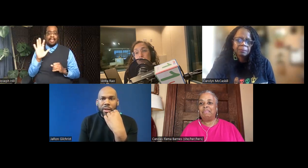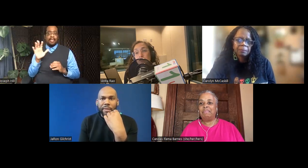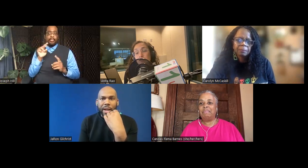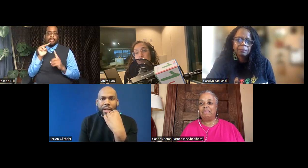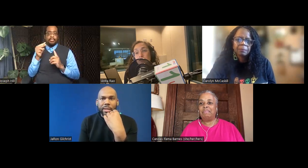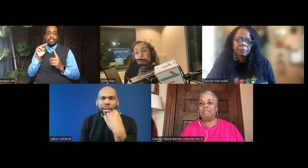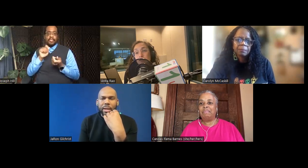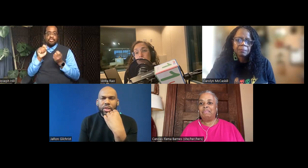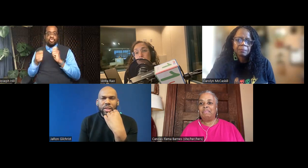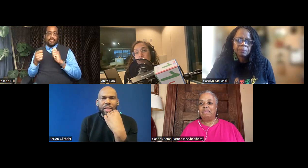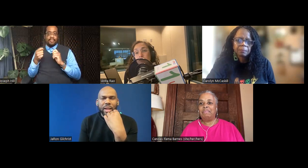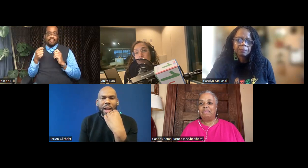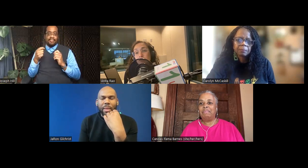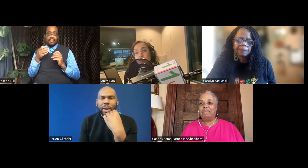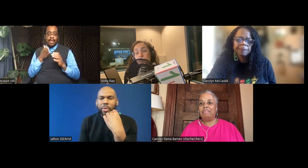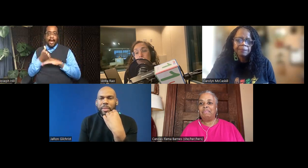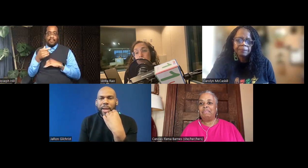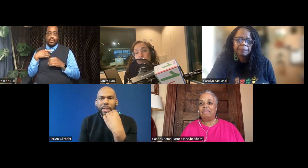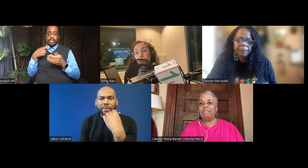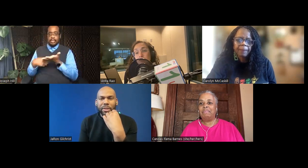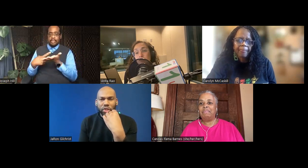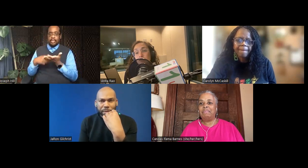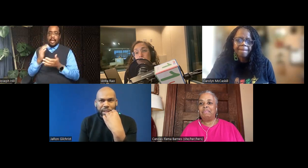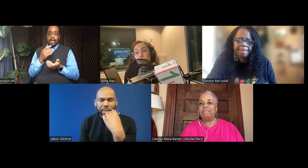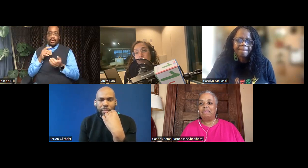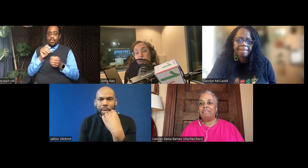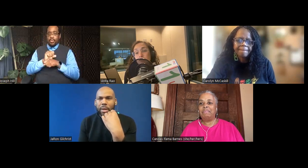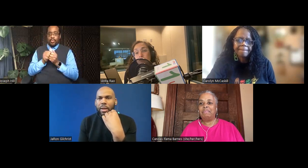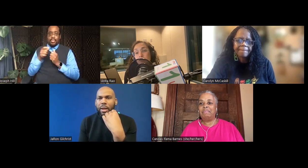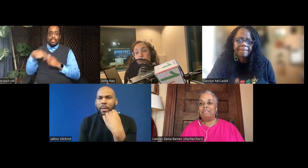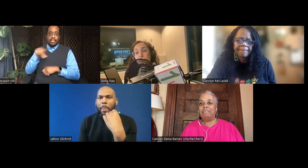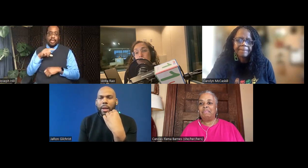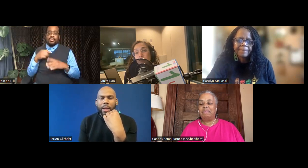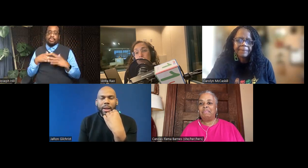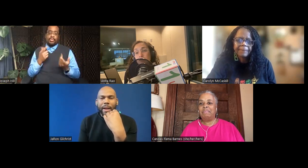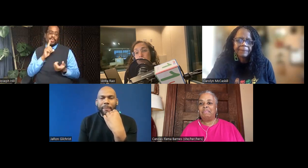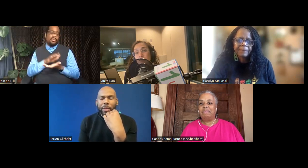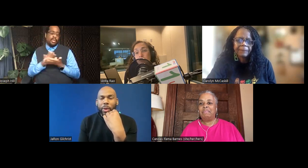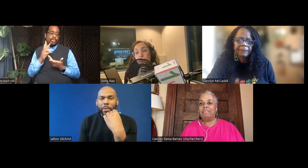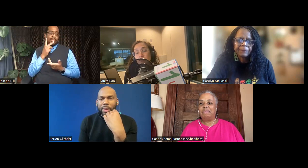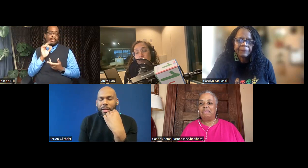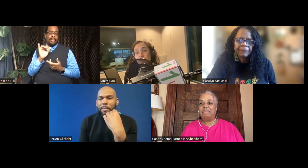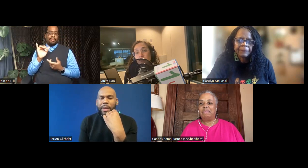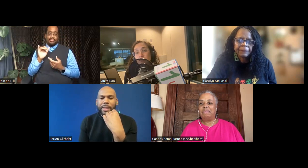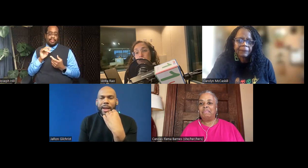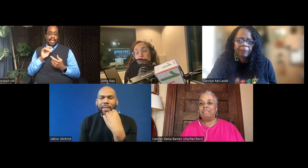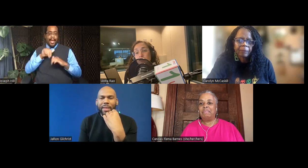our findings, just seeing how their perspectives shifted. And after working with them and having